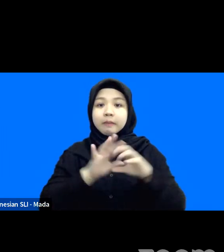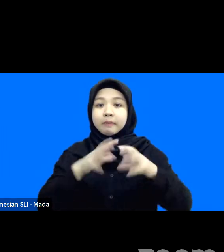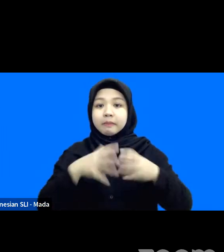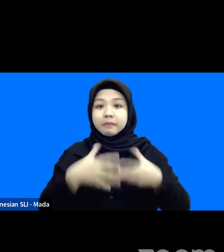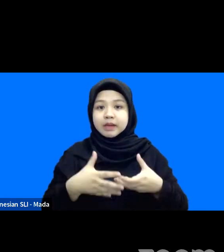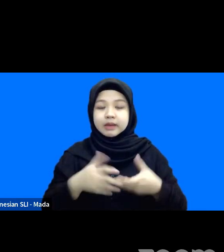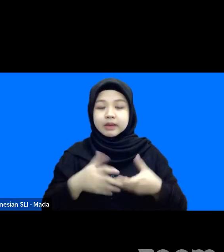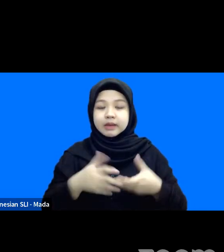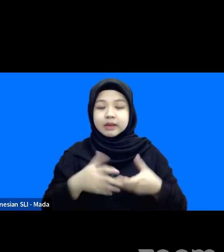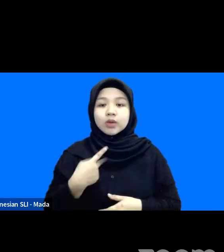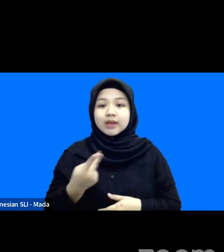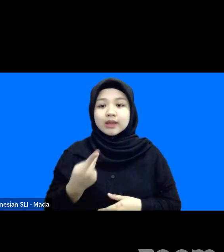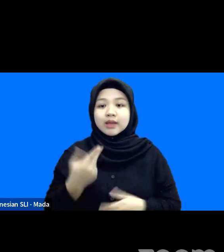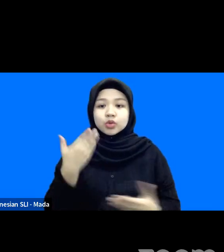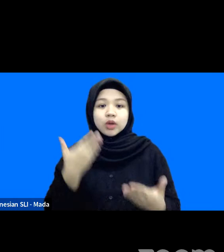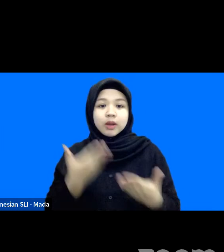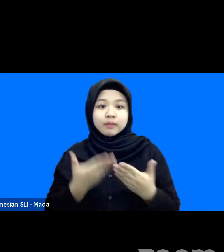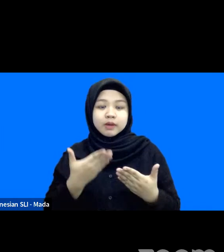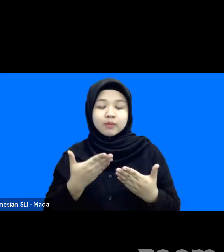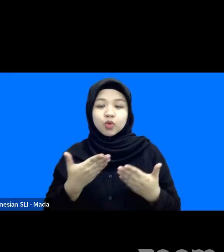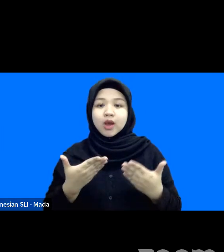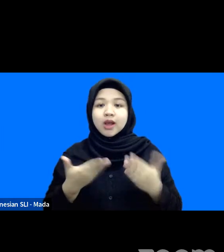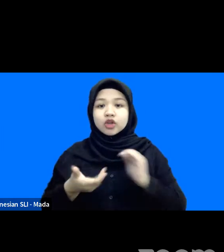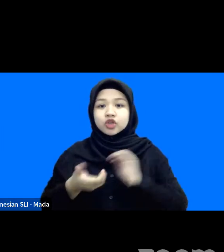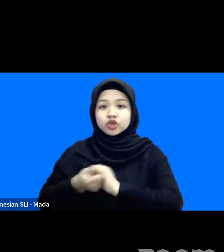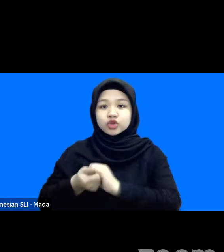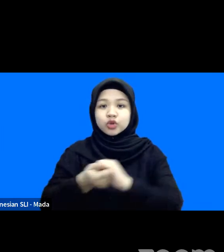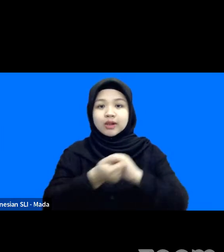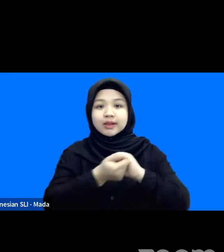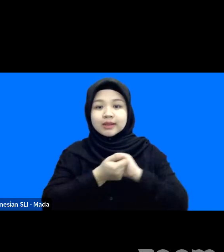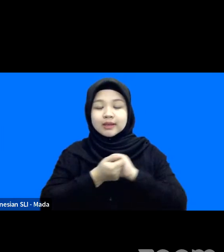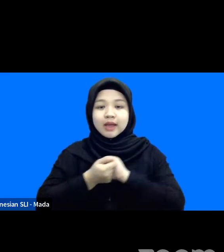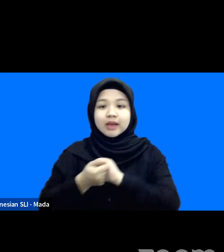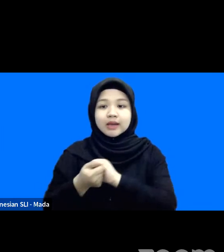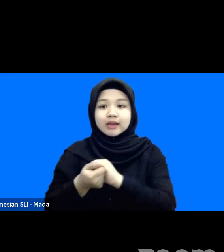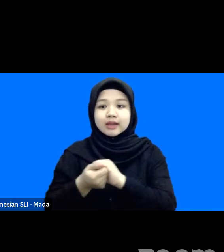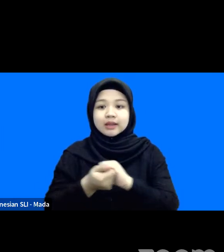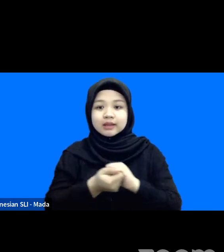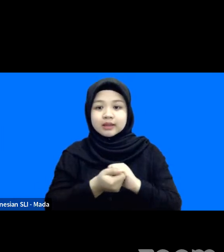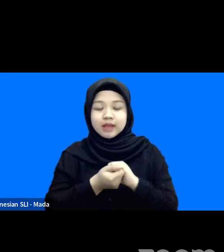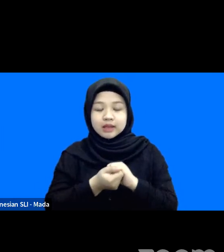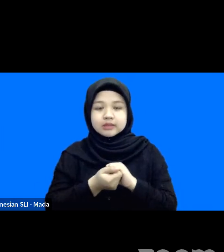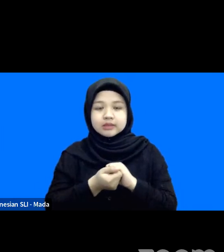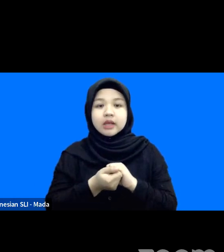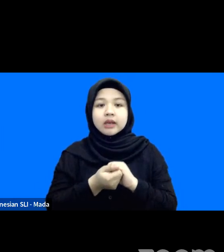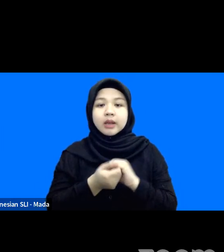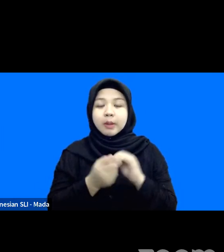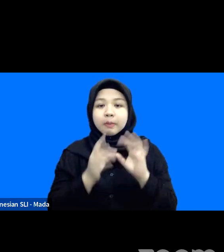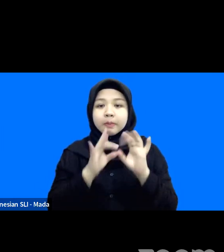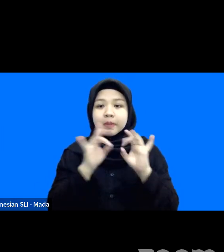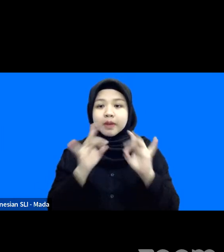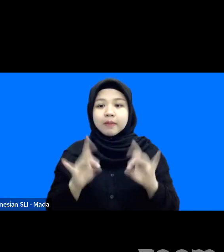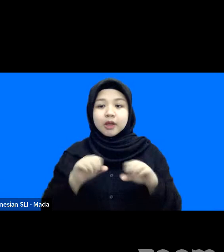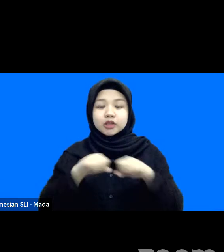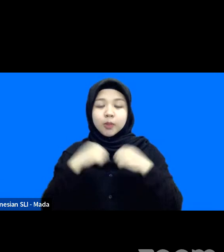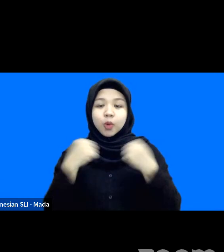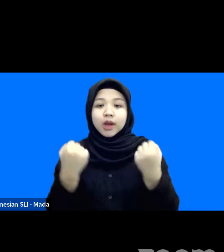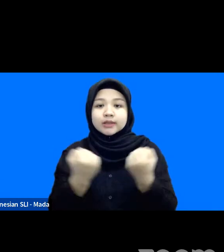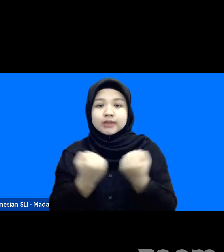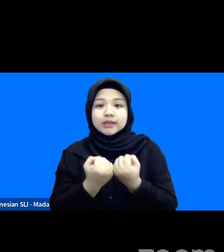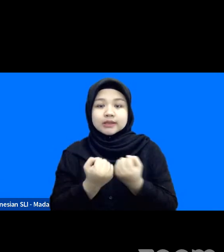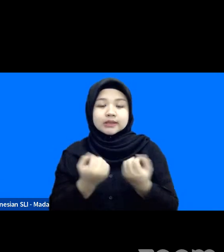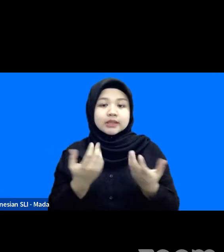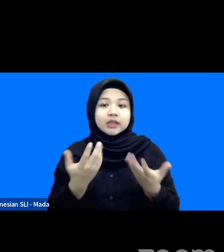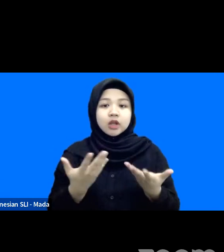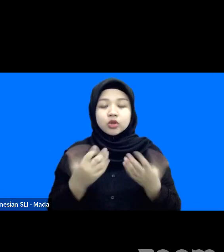sectors, among different civil society organizations to bring the issue forward. Thank you. Thank you very